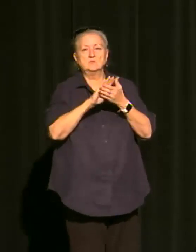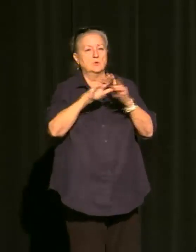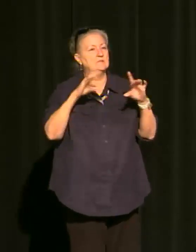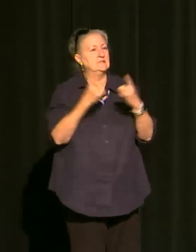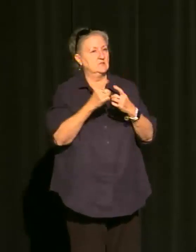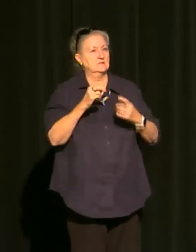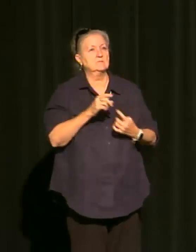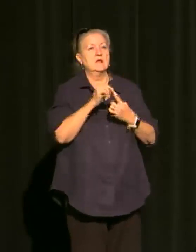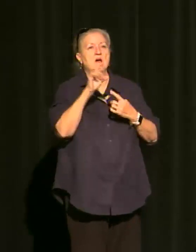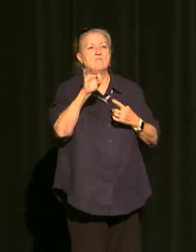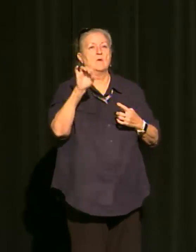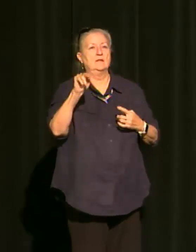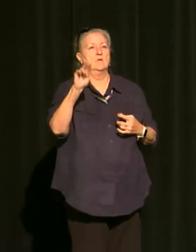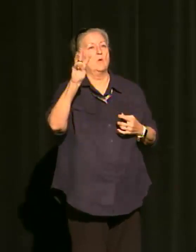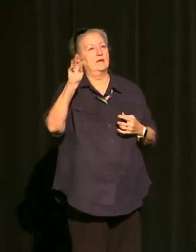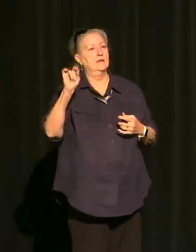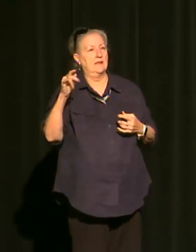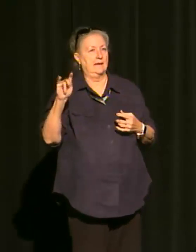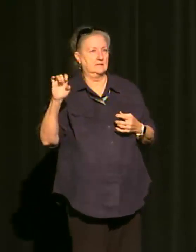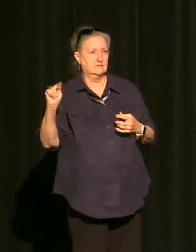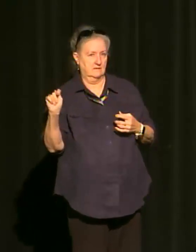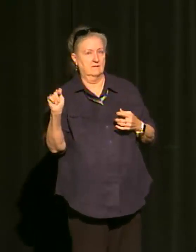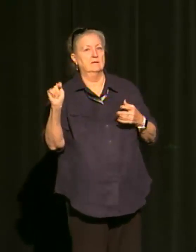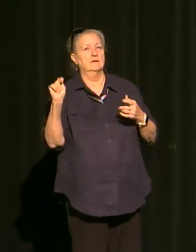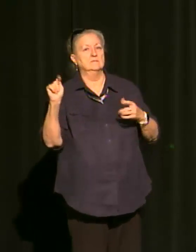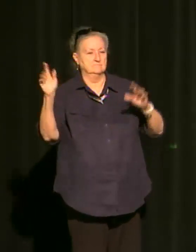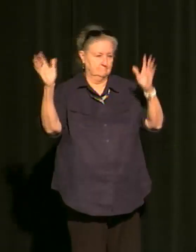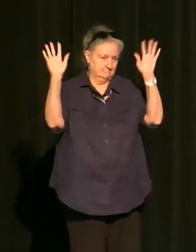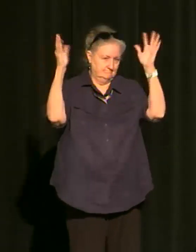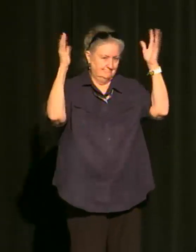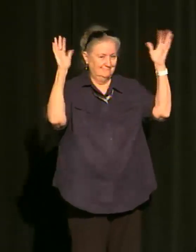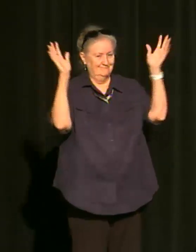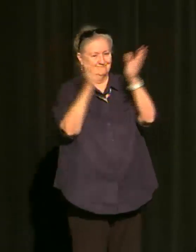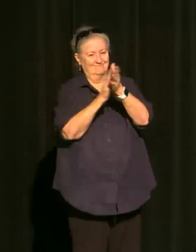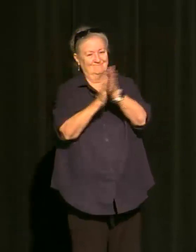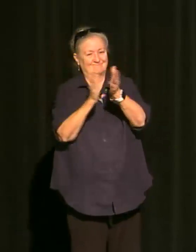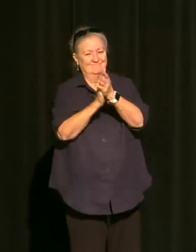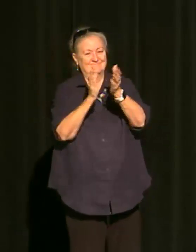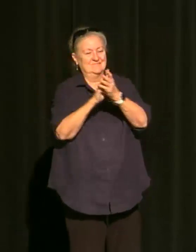specifically Fran Wegenek for allowing us to use this facility.